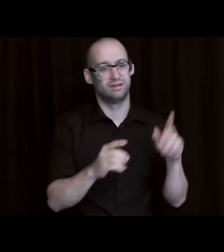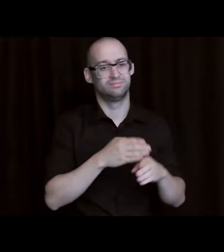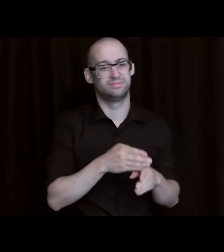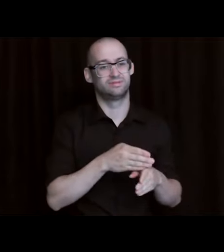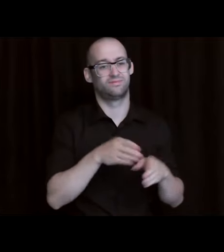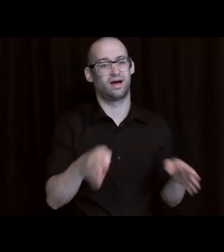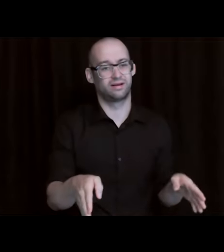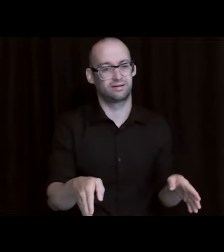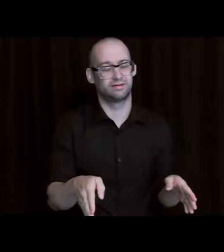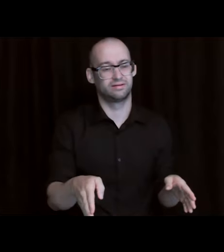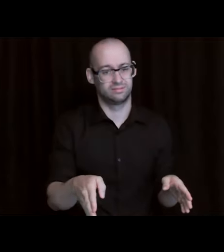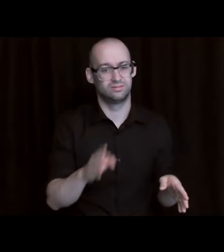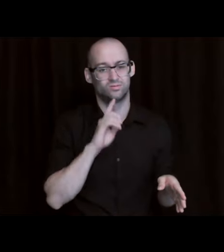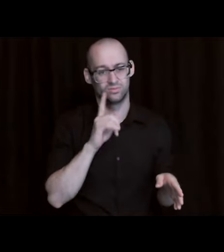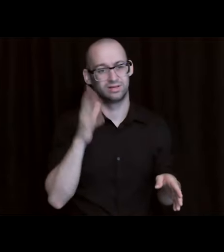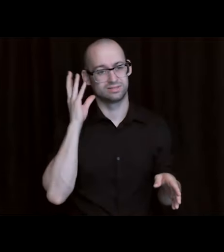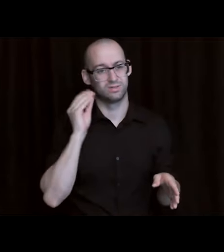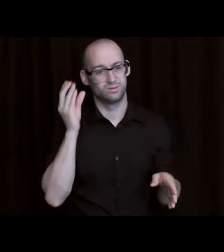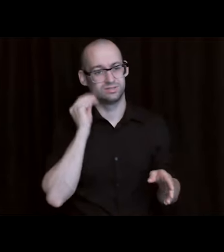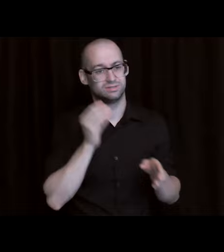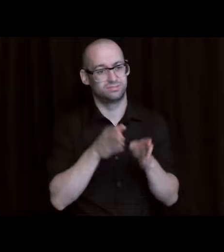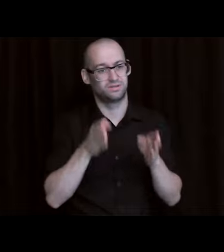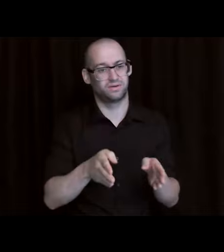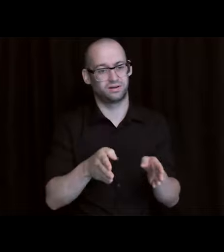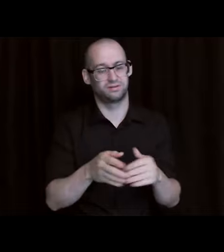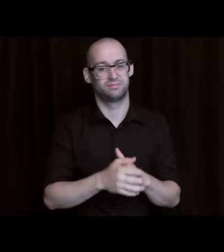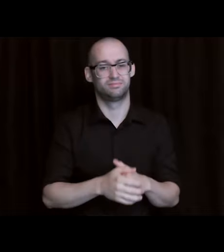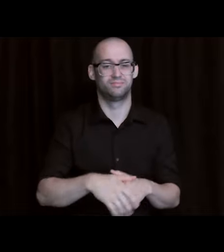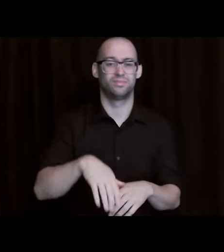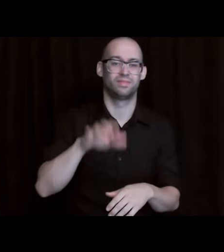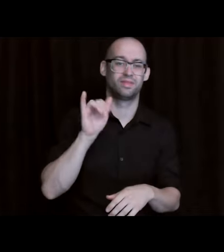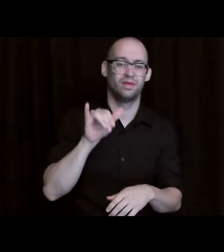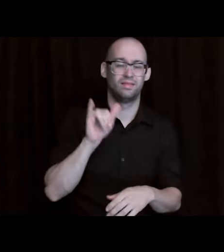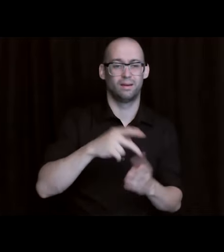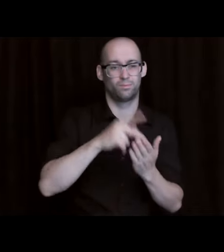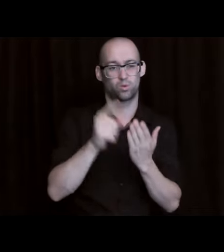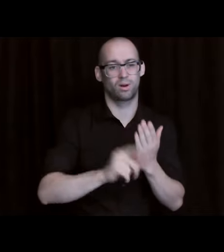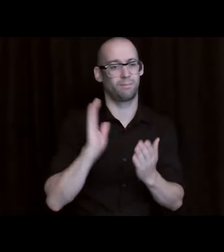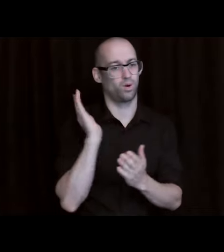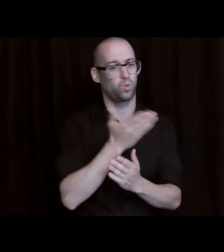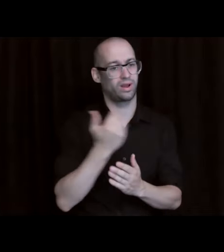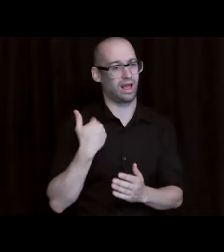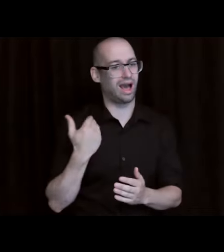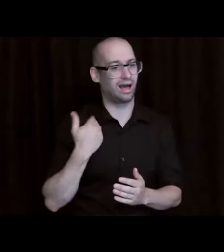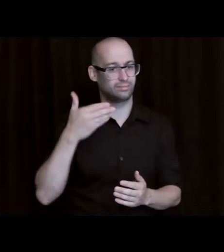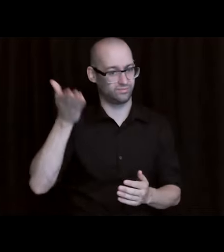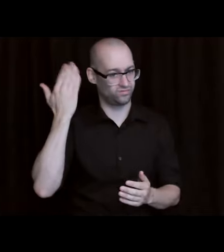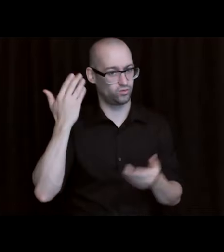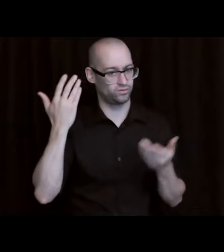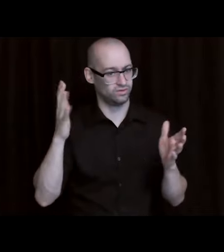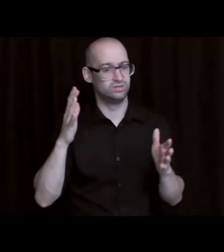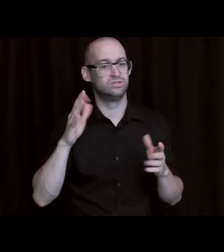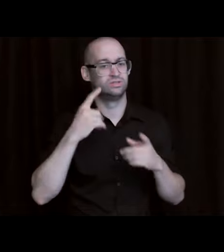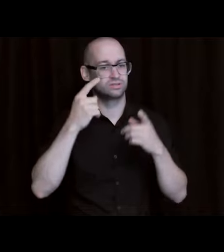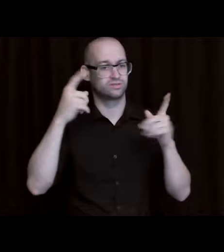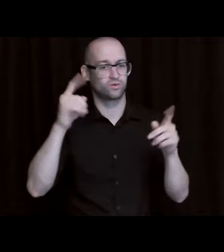divide. A program that Capital C has, or had, I should say, that we found to be really successful was our